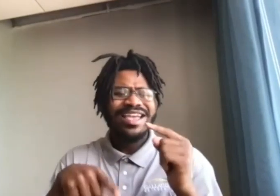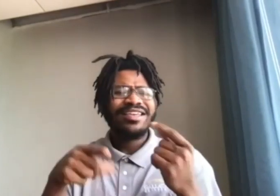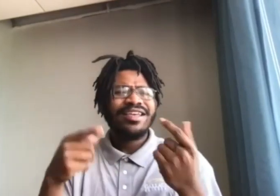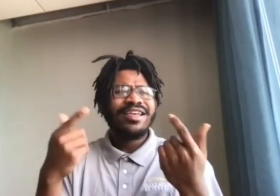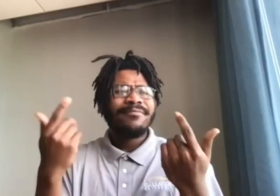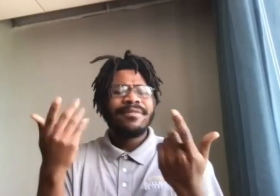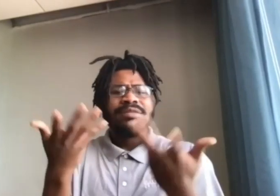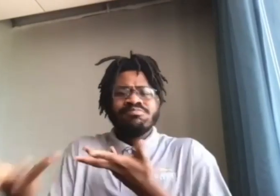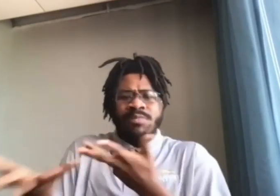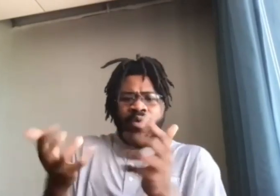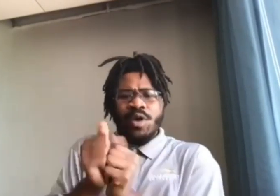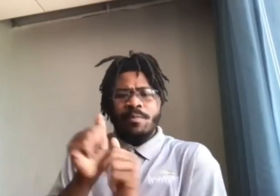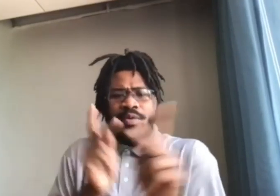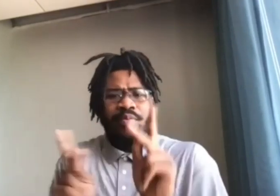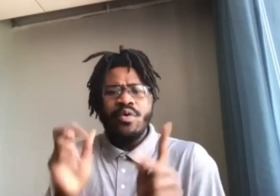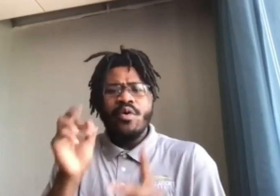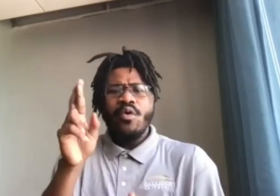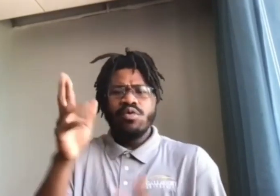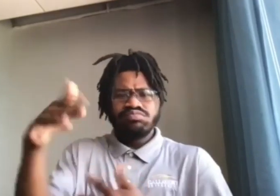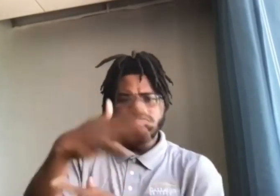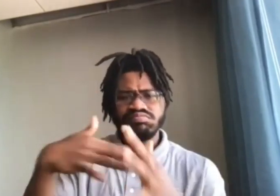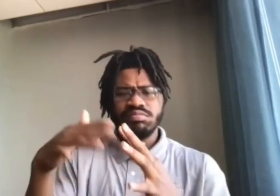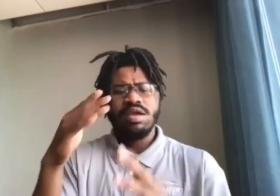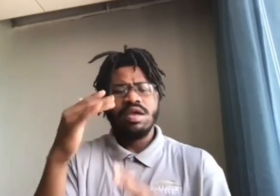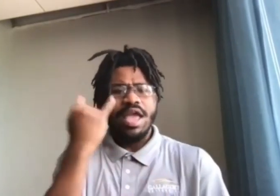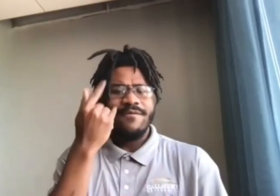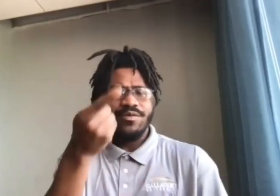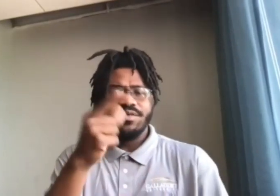I think the first step is